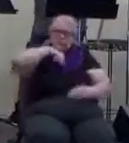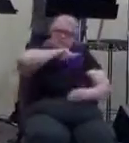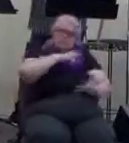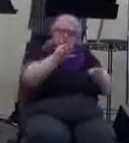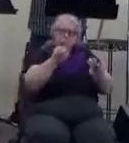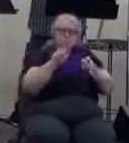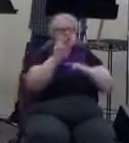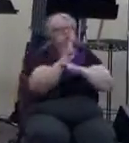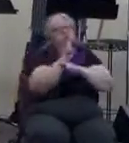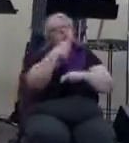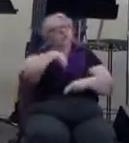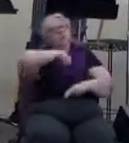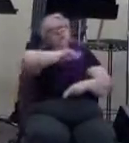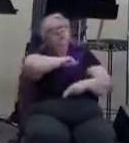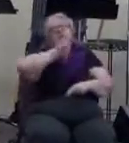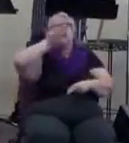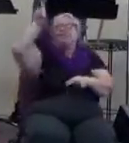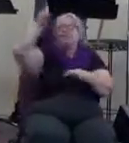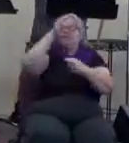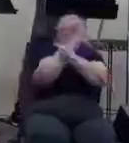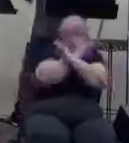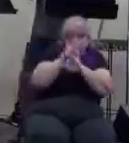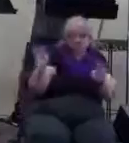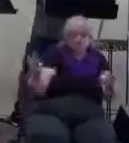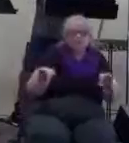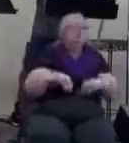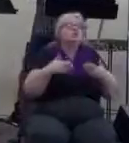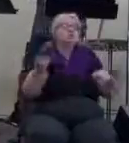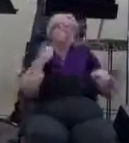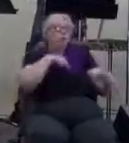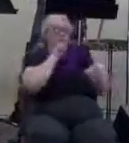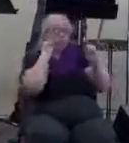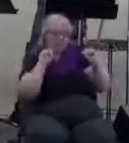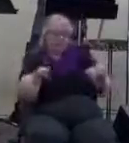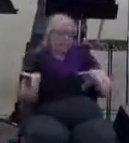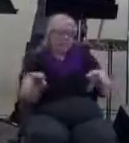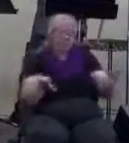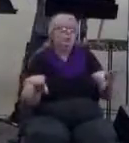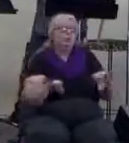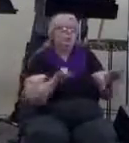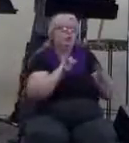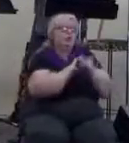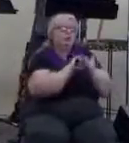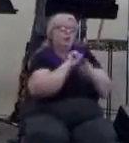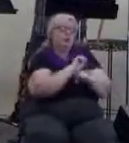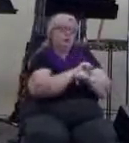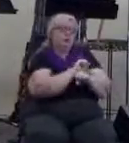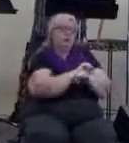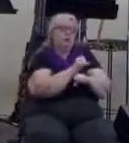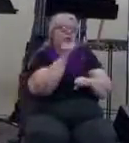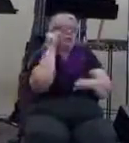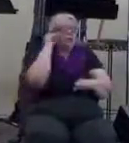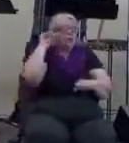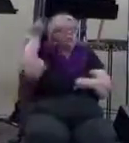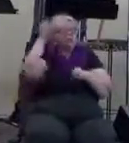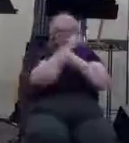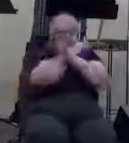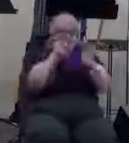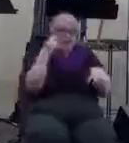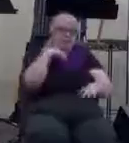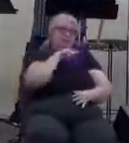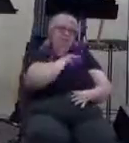us, he sets us free so we can accomplish the work he's called us to. And if he sets us free, the